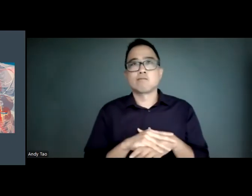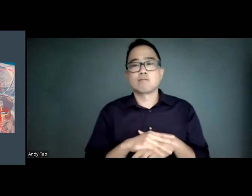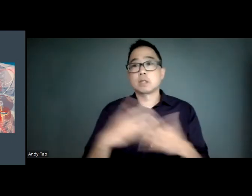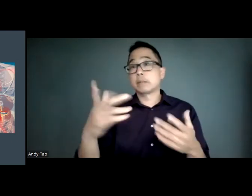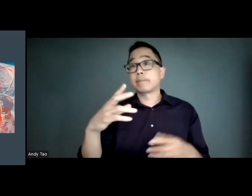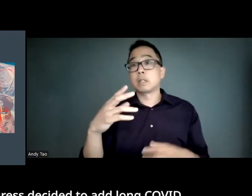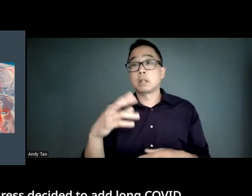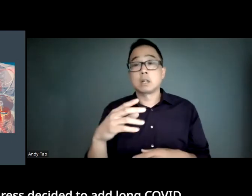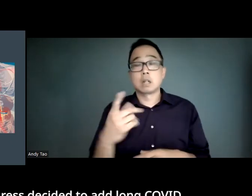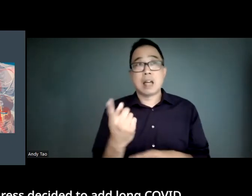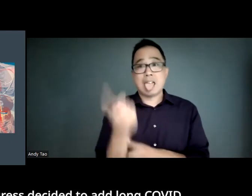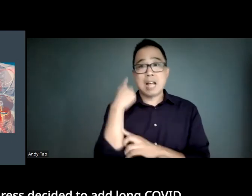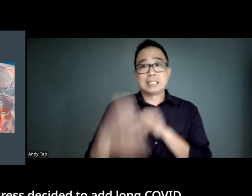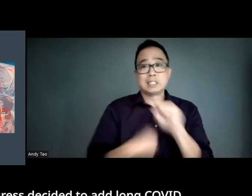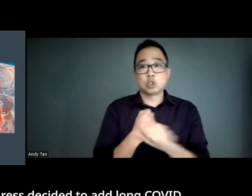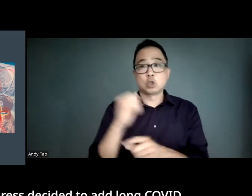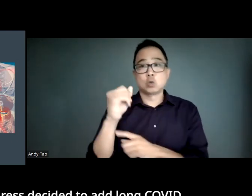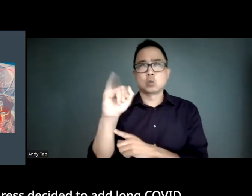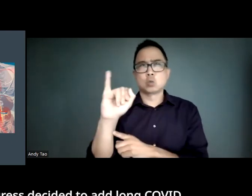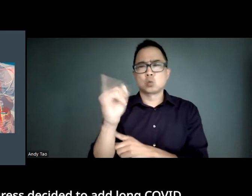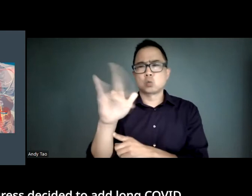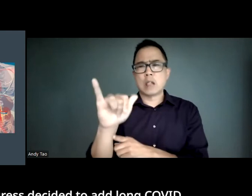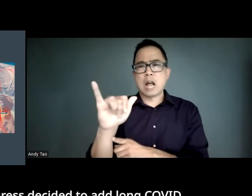process started, figure out what's going on.